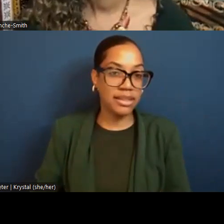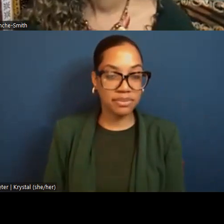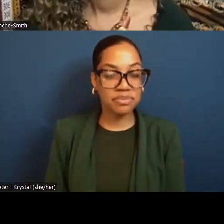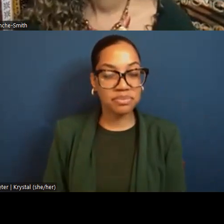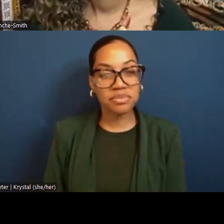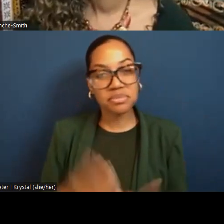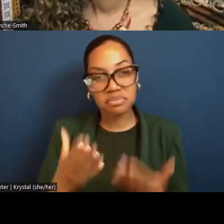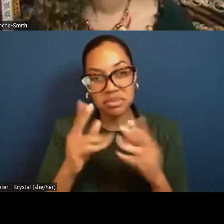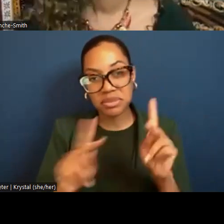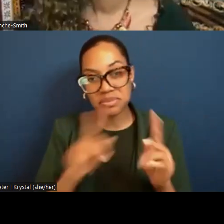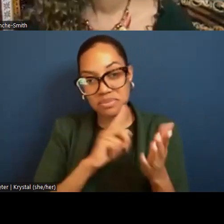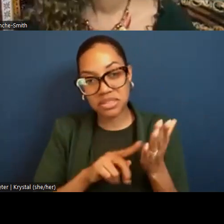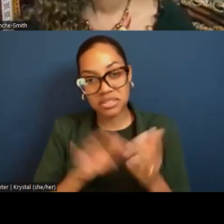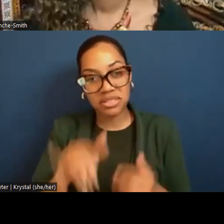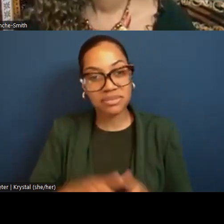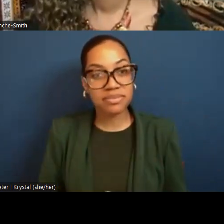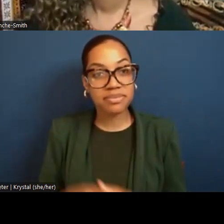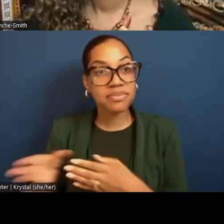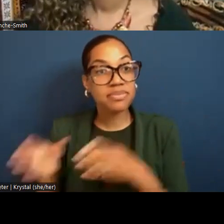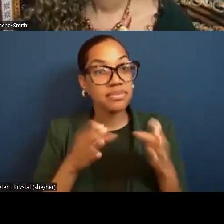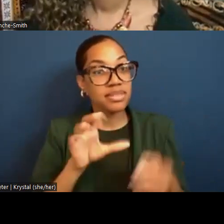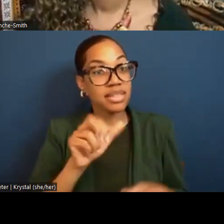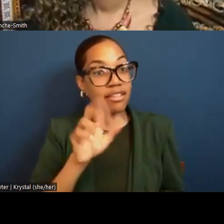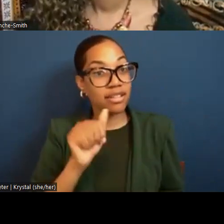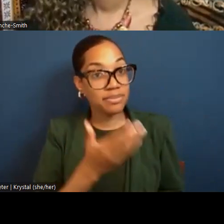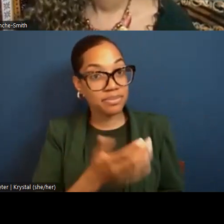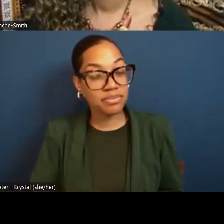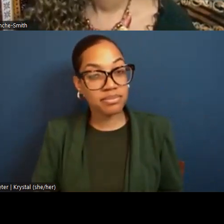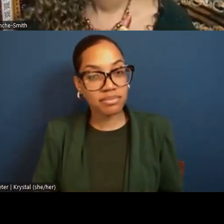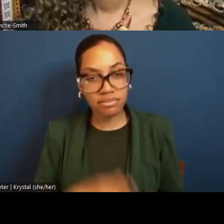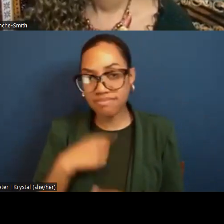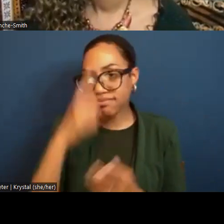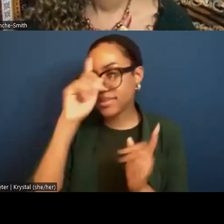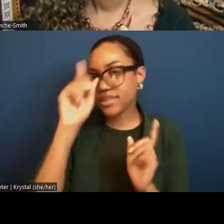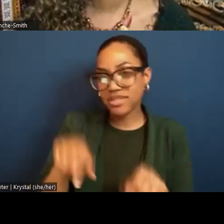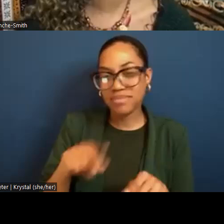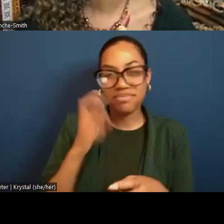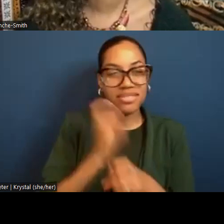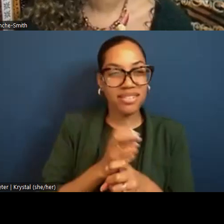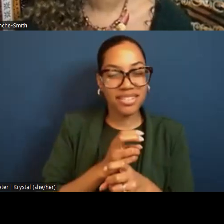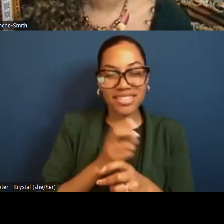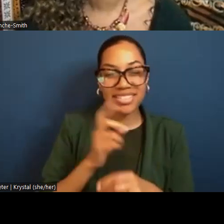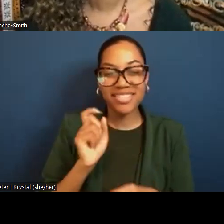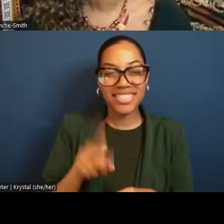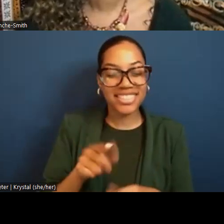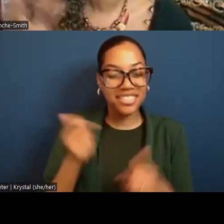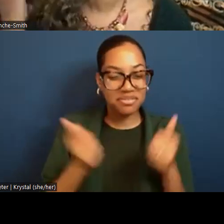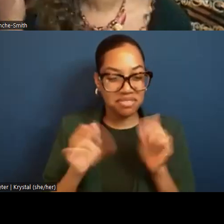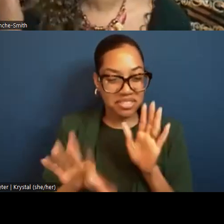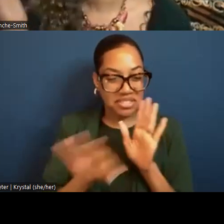you. What about you, Kara? Gosh, I agree. That's a hard one. Which one to choose,